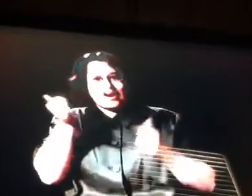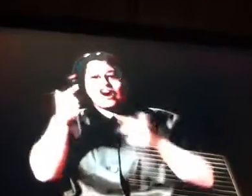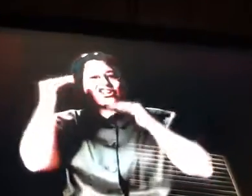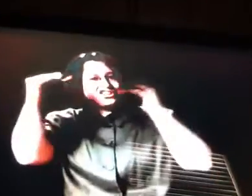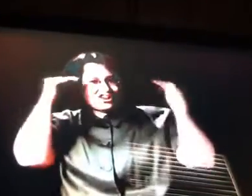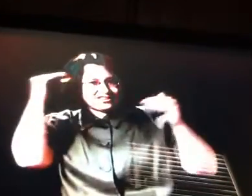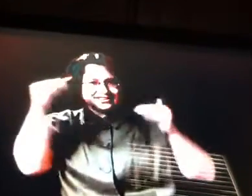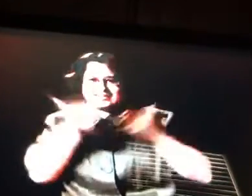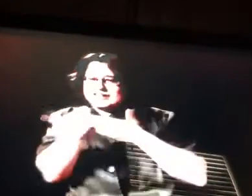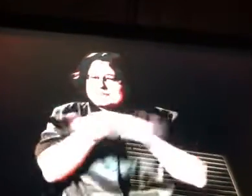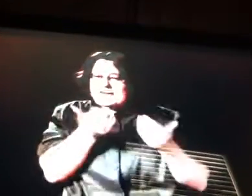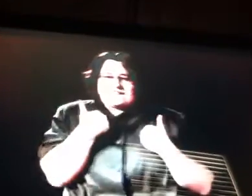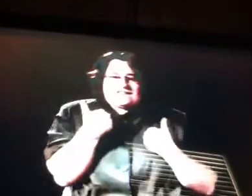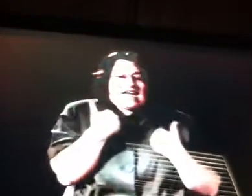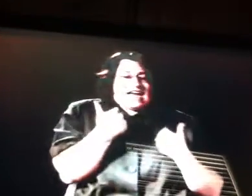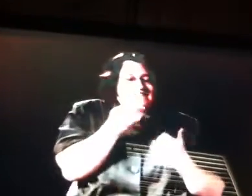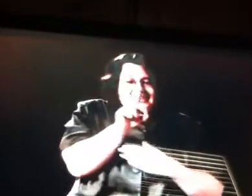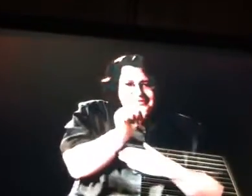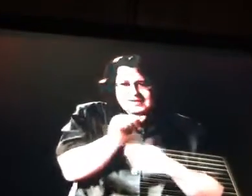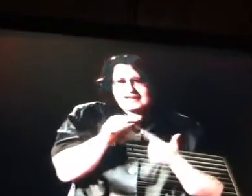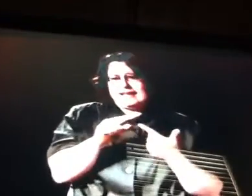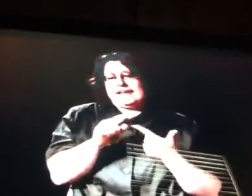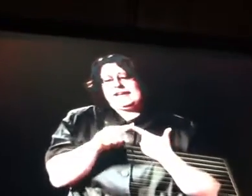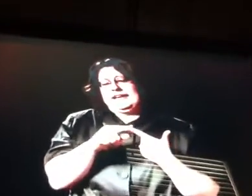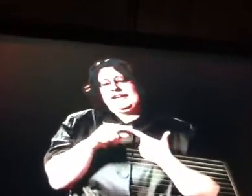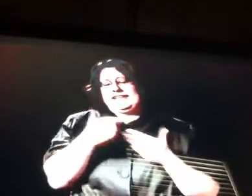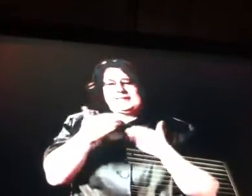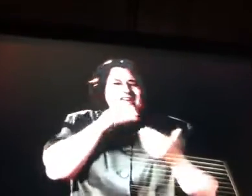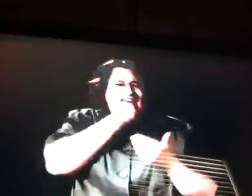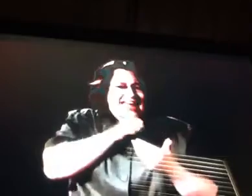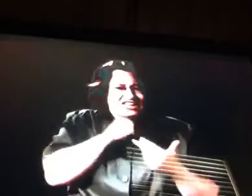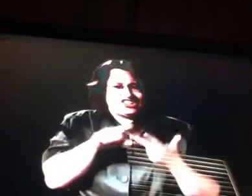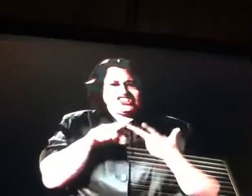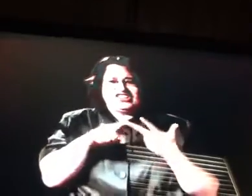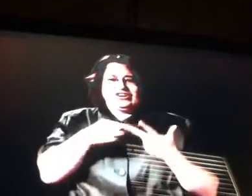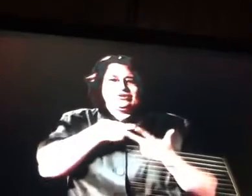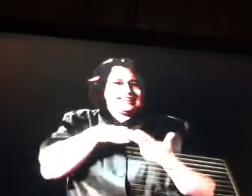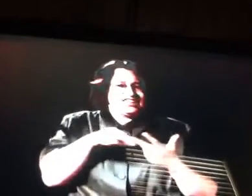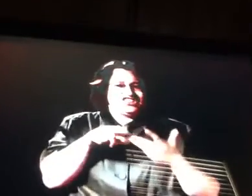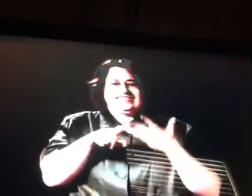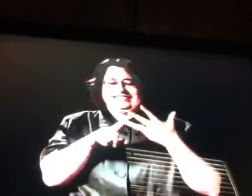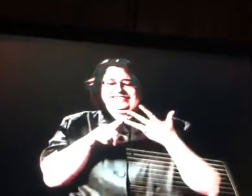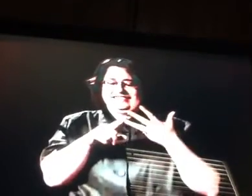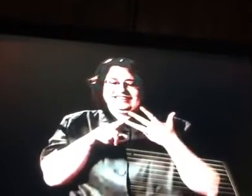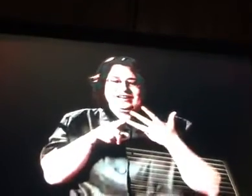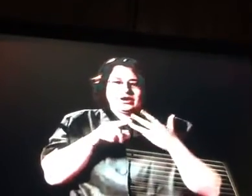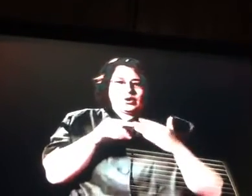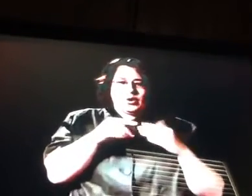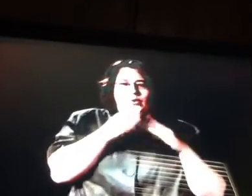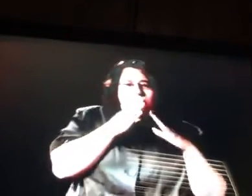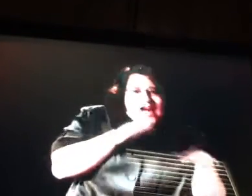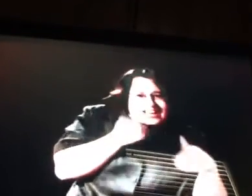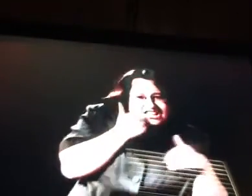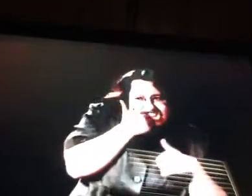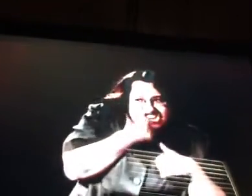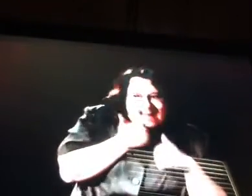back now, that would definitely have a universal design, before they even had a name for it. And it doesn't matter your sex, your age, religion,